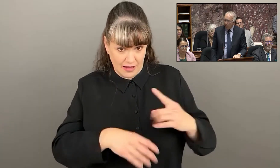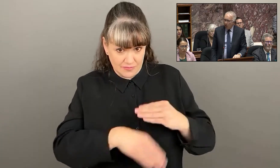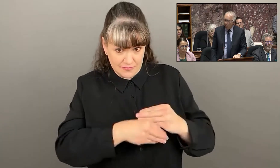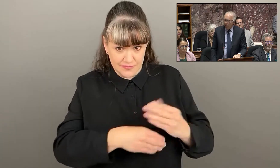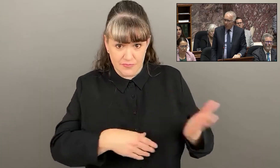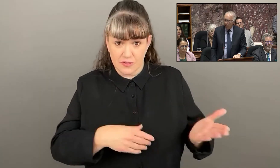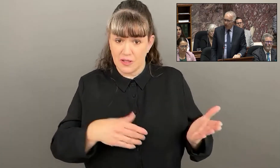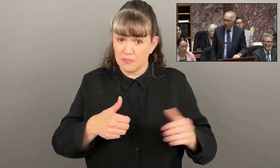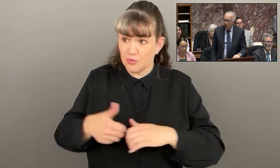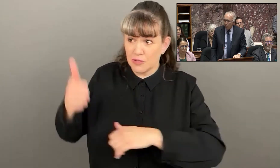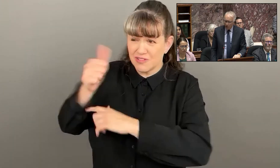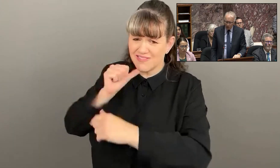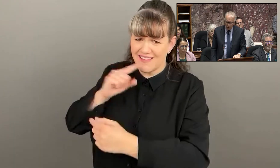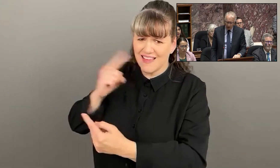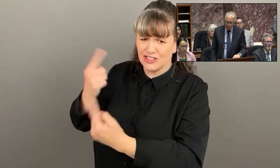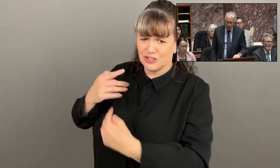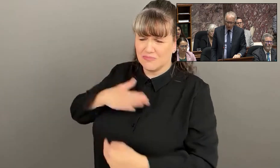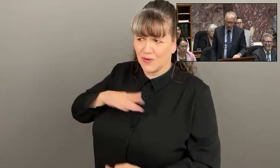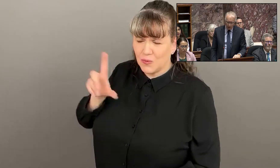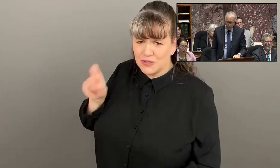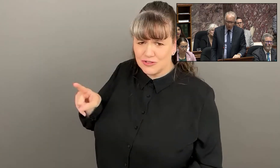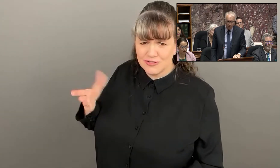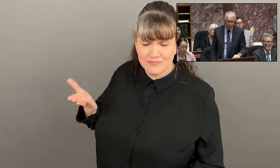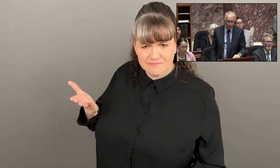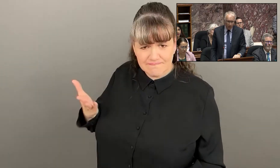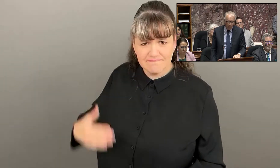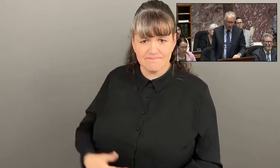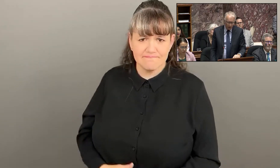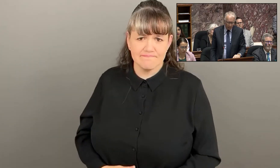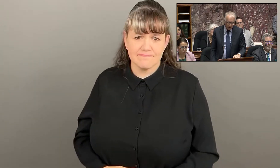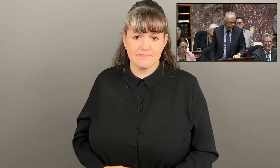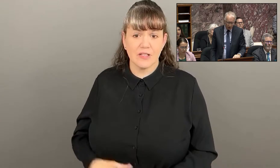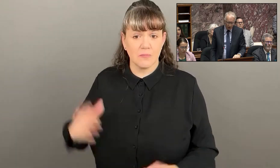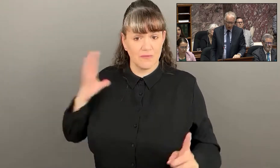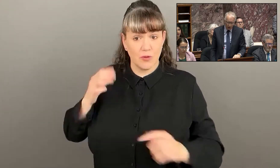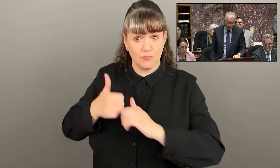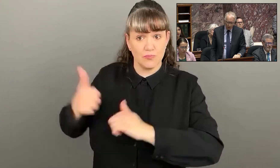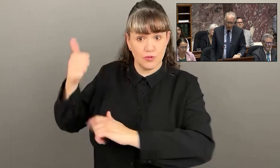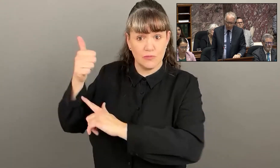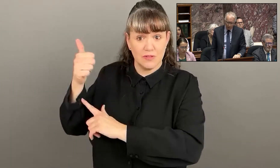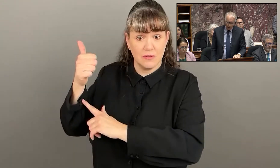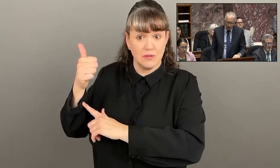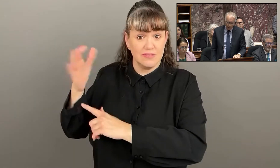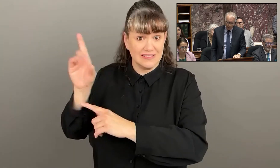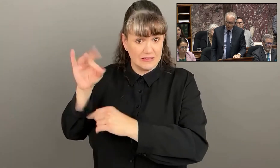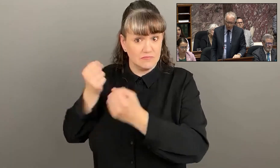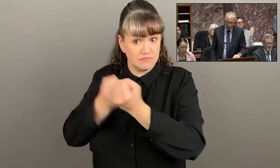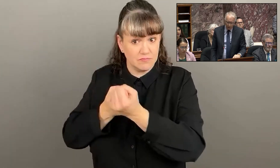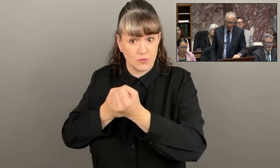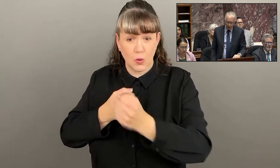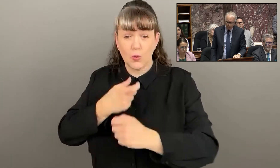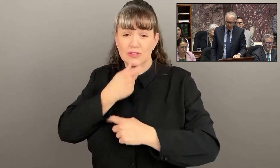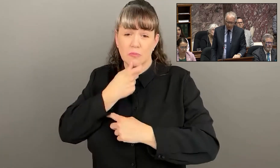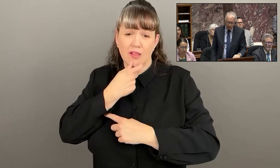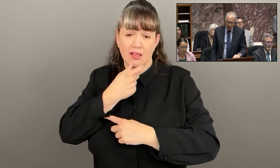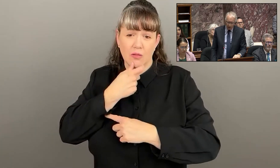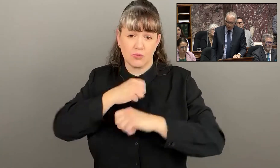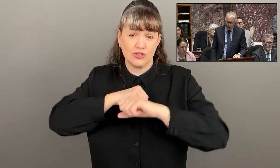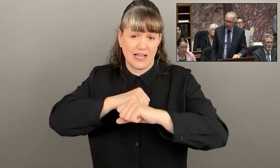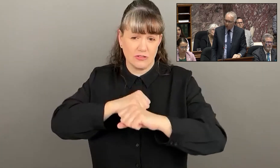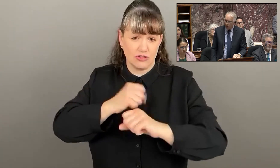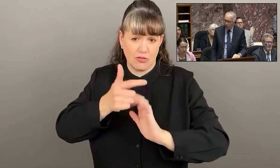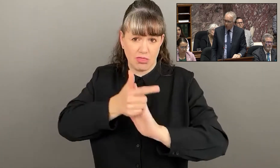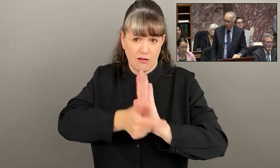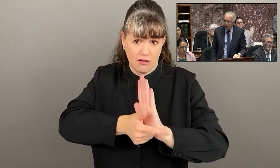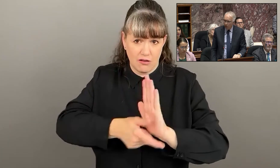the Premier at one point was a champion of whistleblower protection law, promising government employees would be safe from